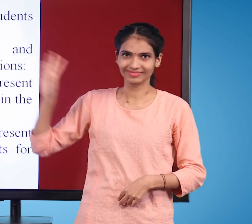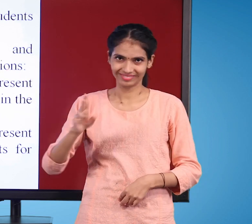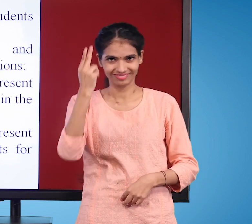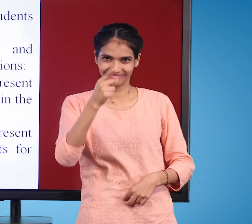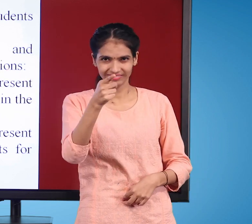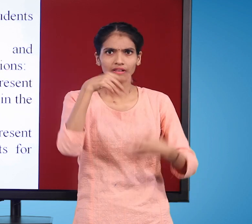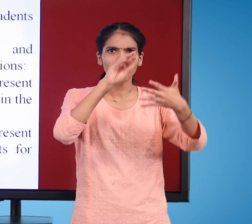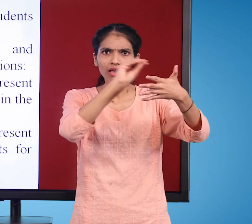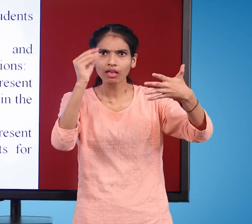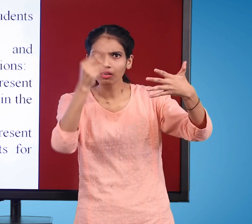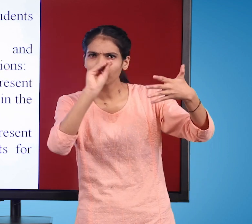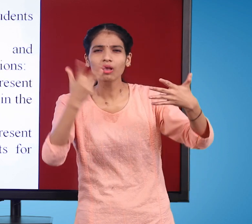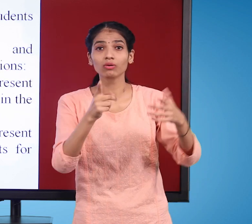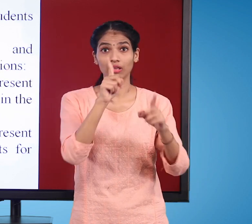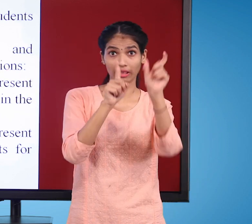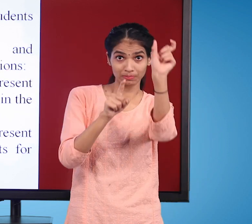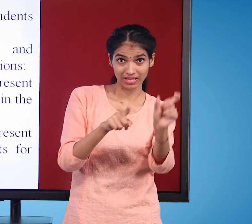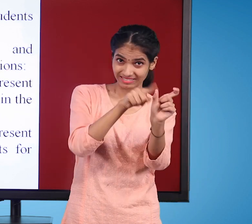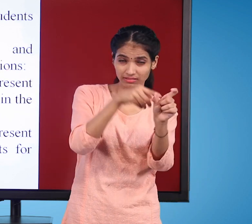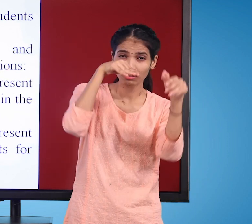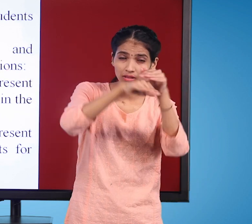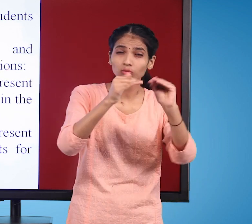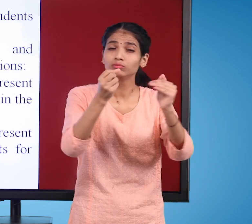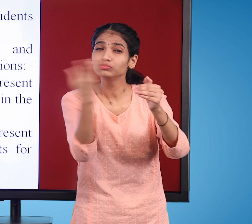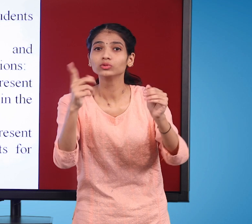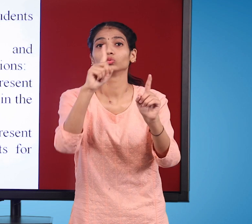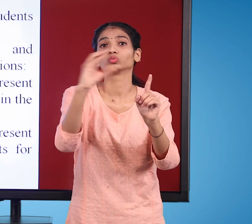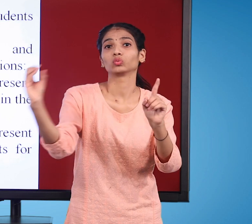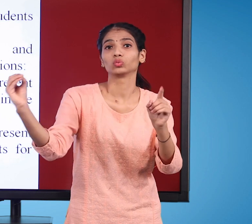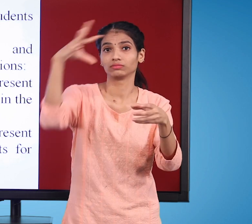to represent 100 students and answer the following questions.